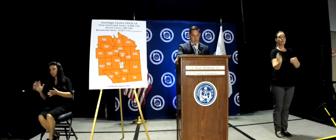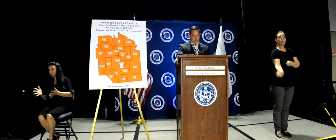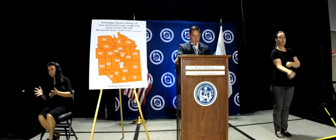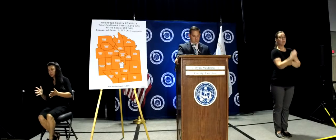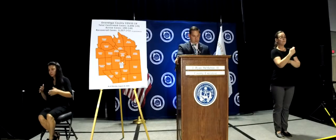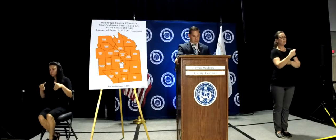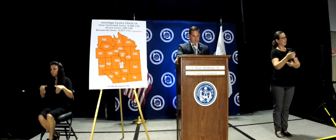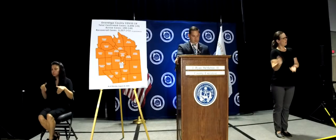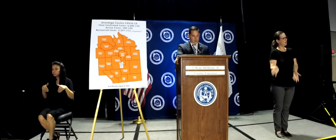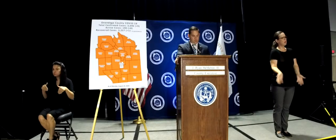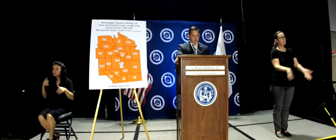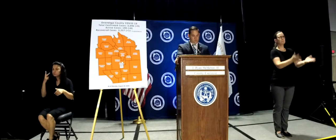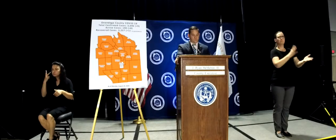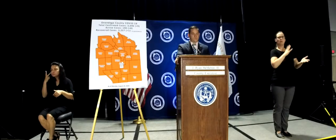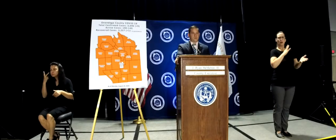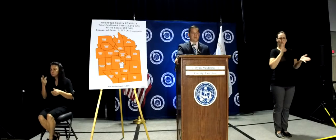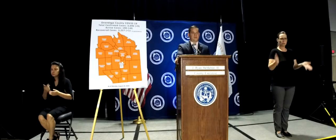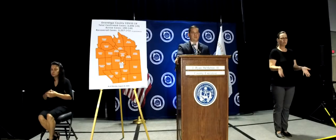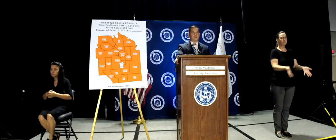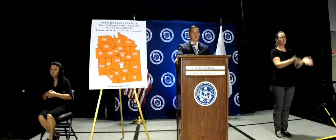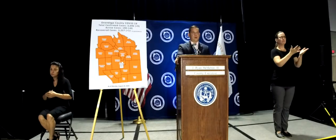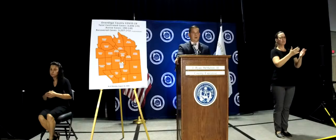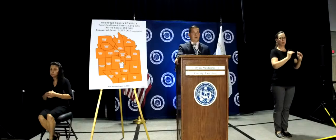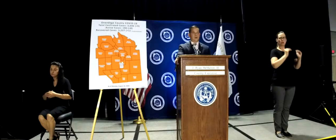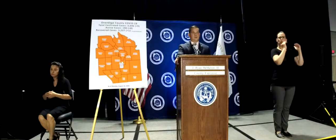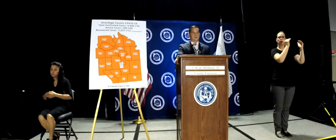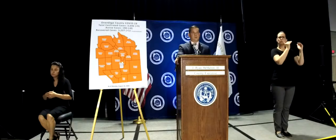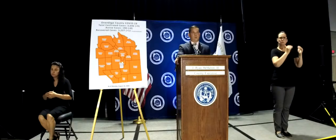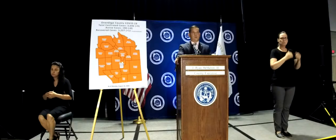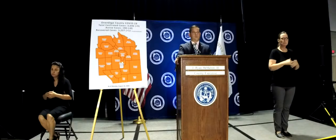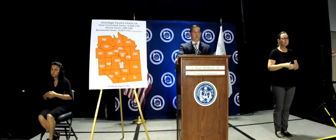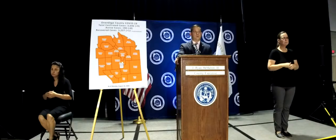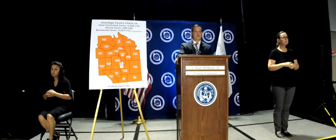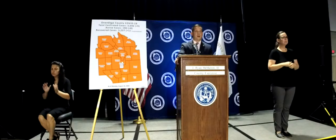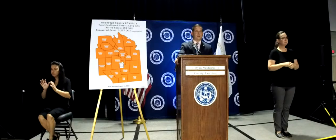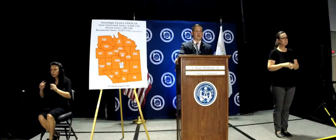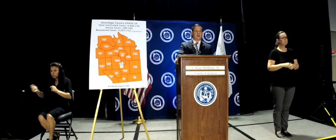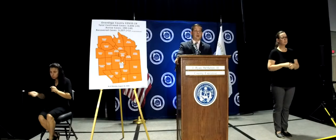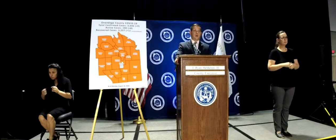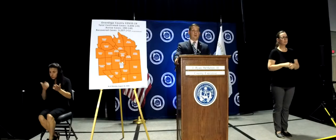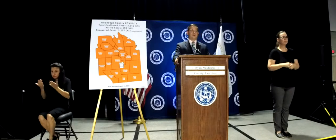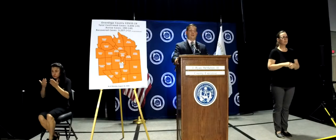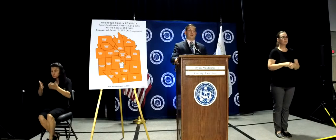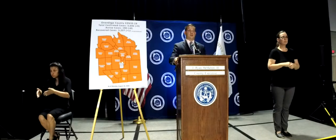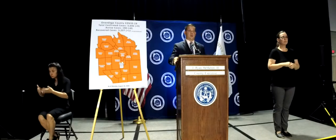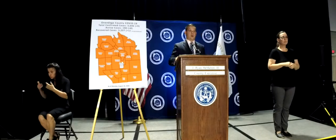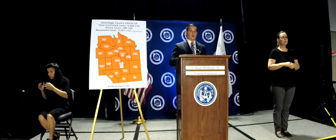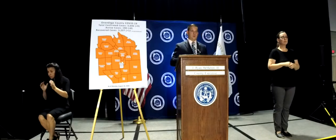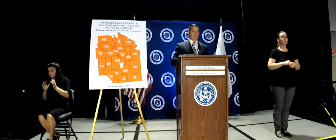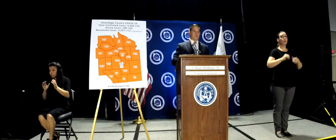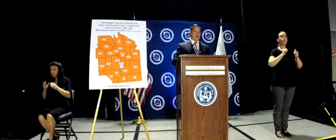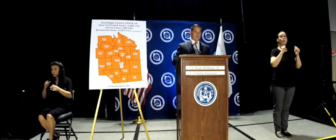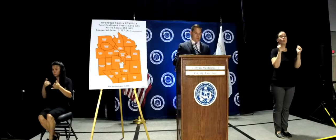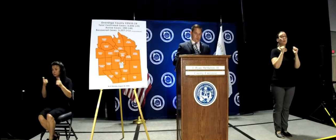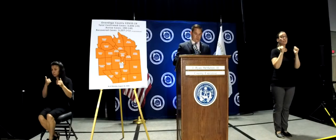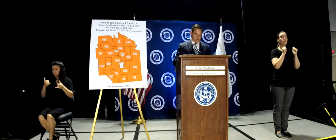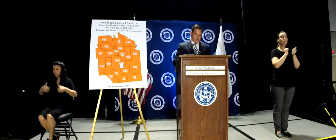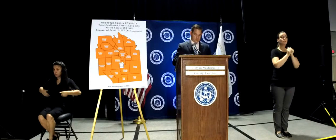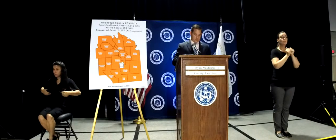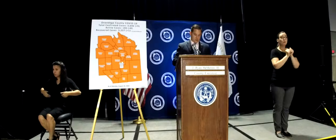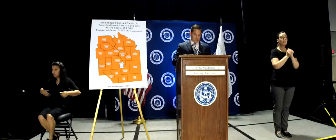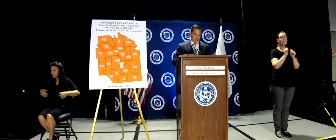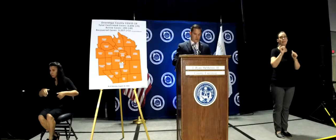allow scholastic golf. In addition to that, some of the winter sports that like to get a start, including